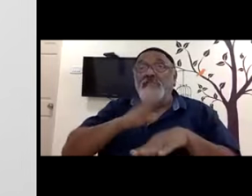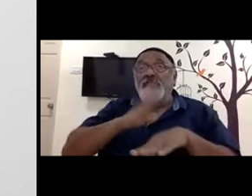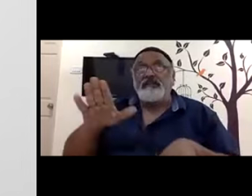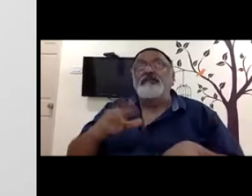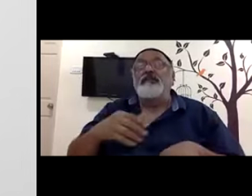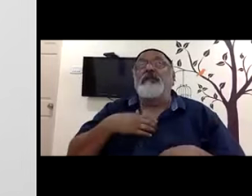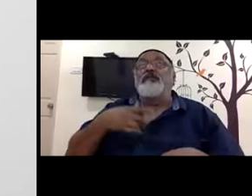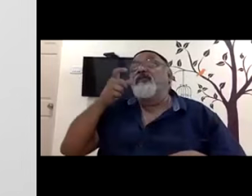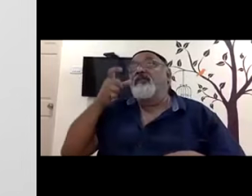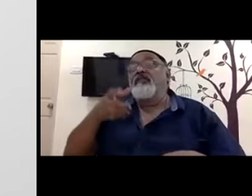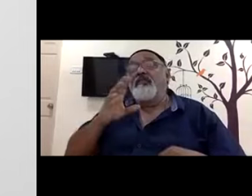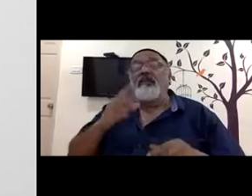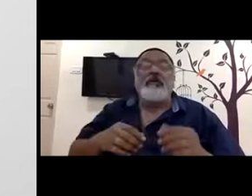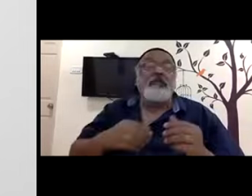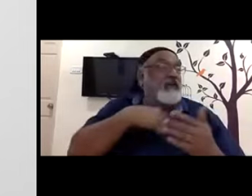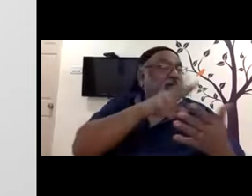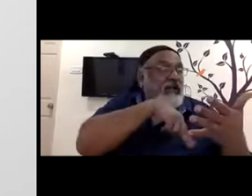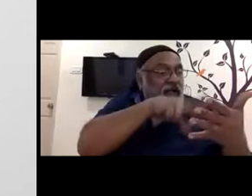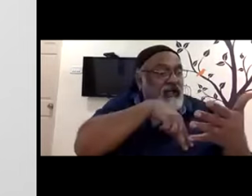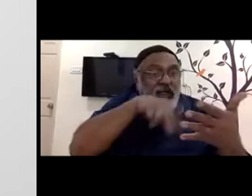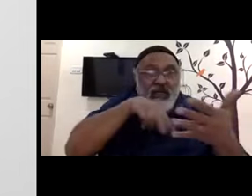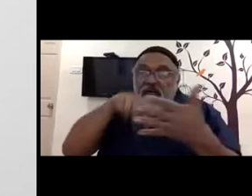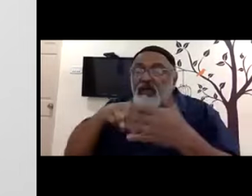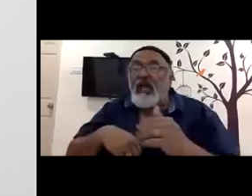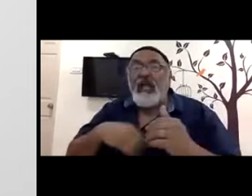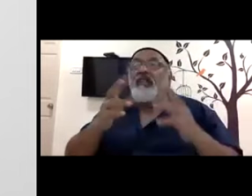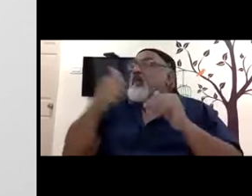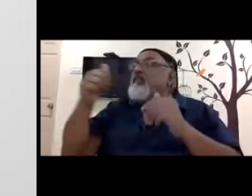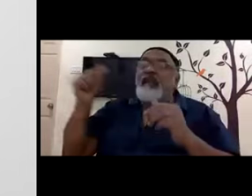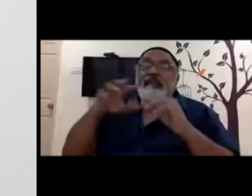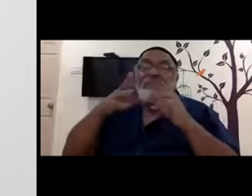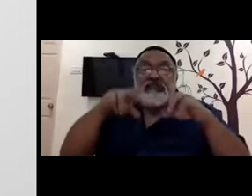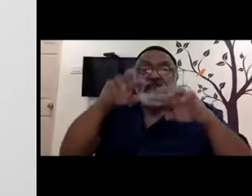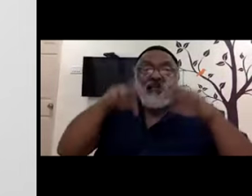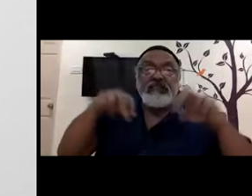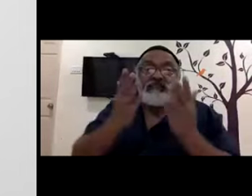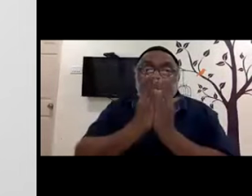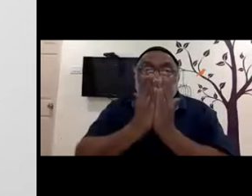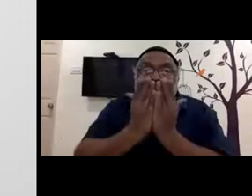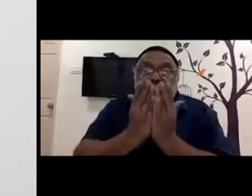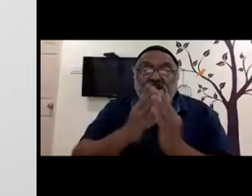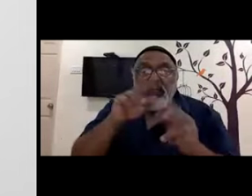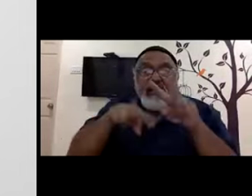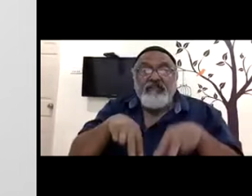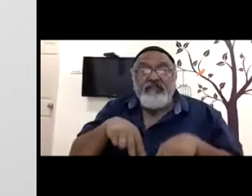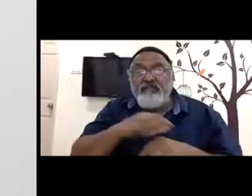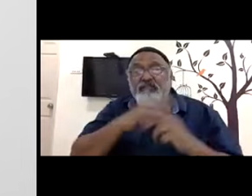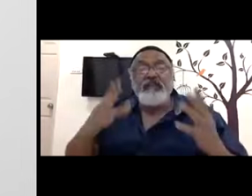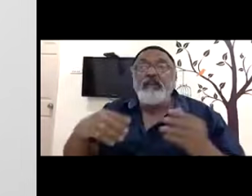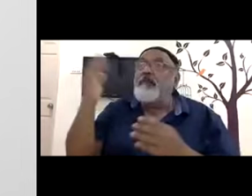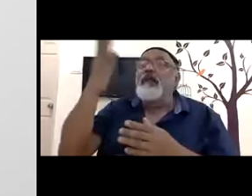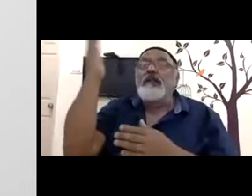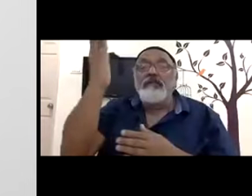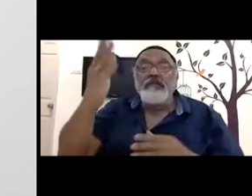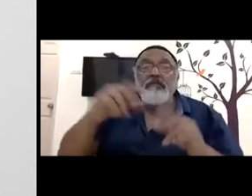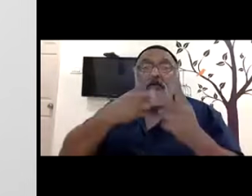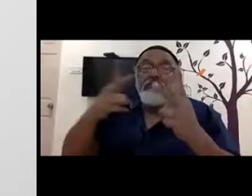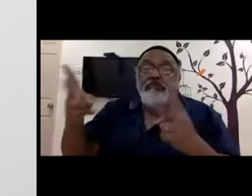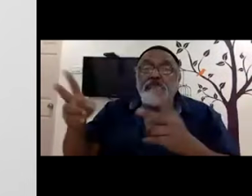literature that I have read, maybe through the other studies that I have read. And that is my hypothesis. That is a relationship that I established to